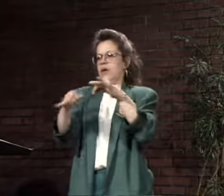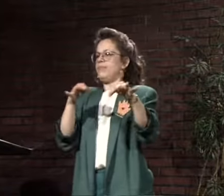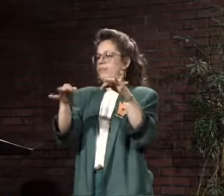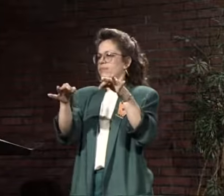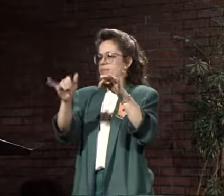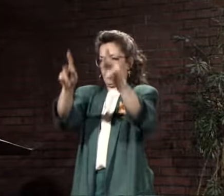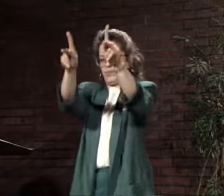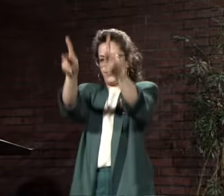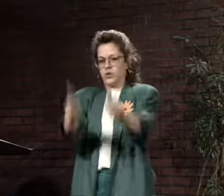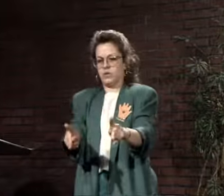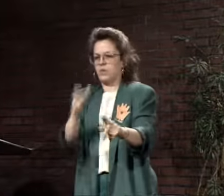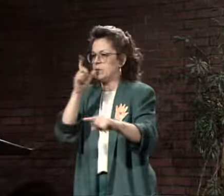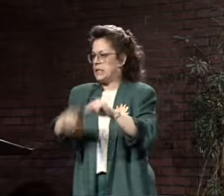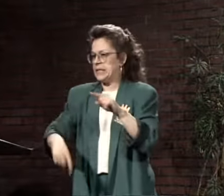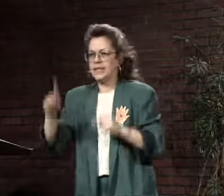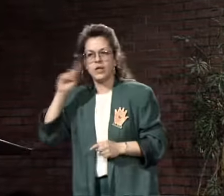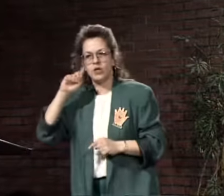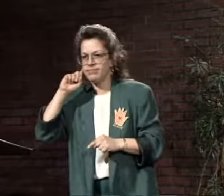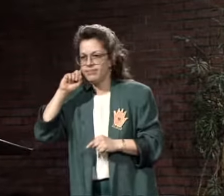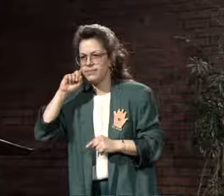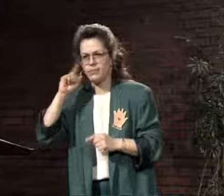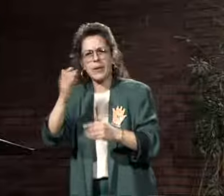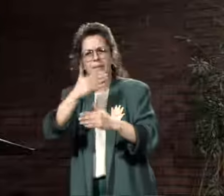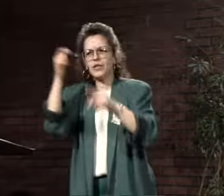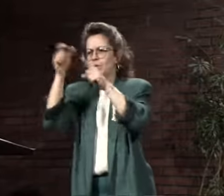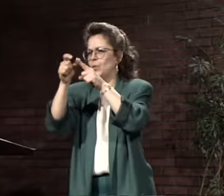Which word best describes a person who cannot hear?